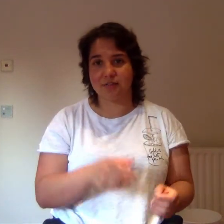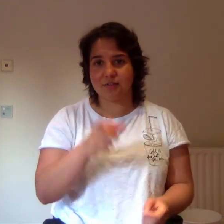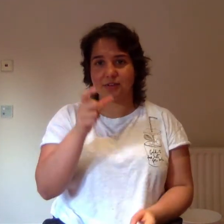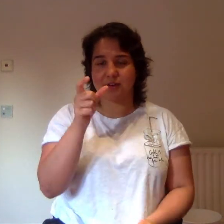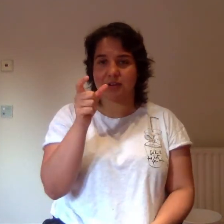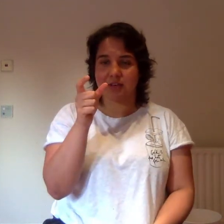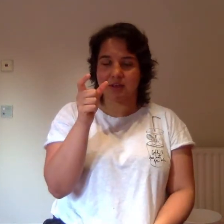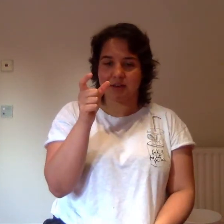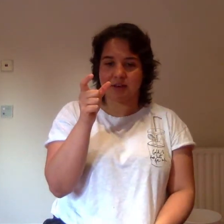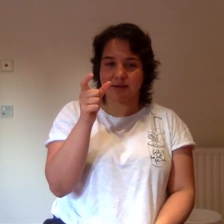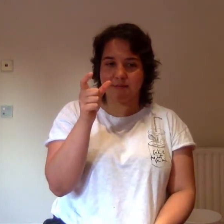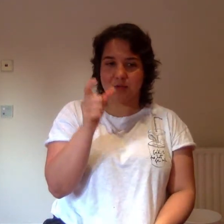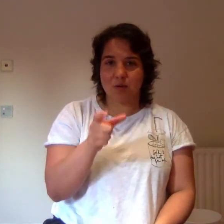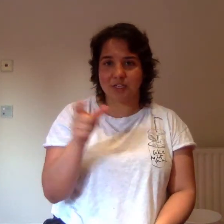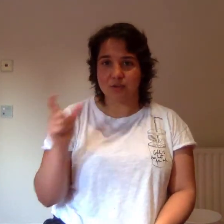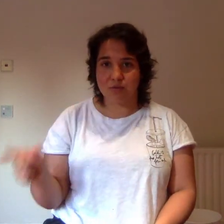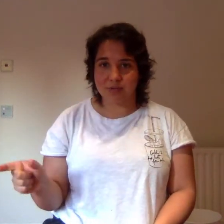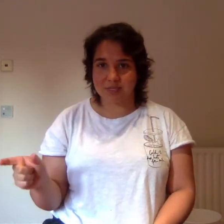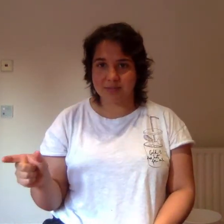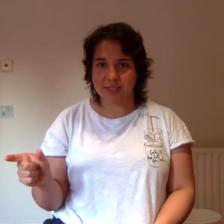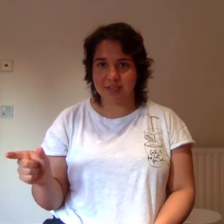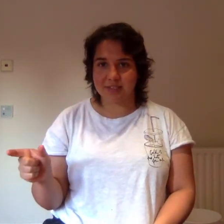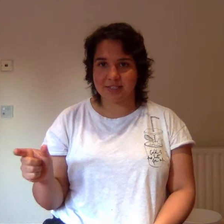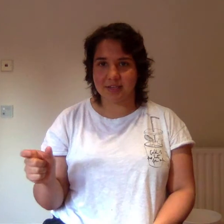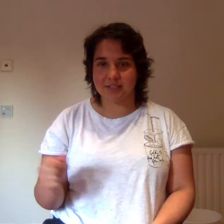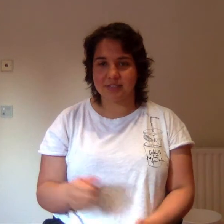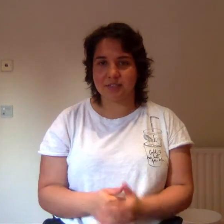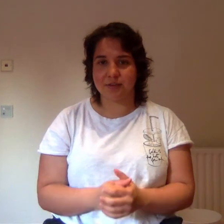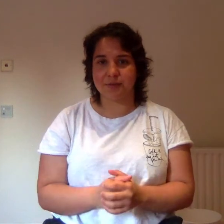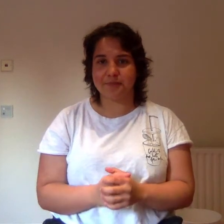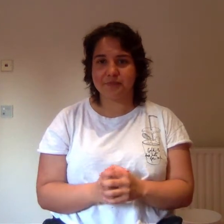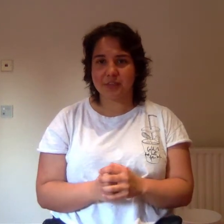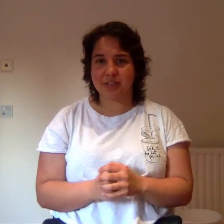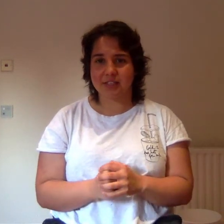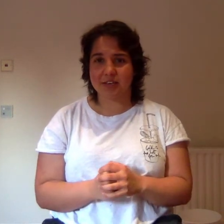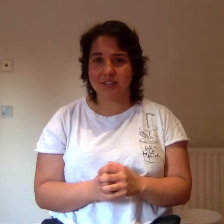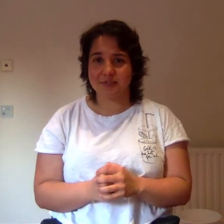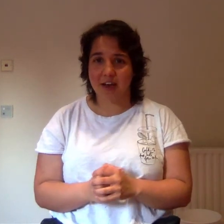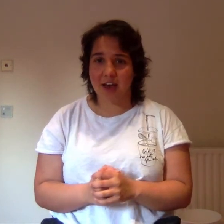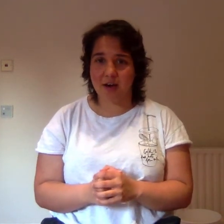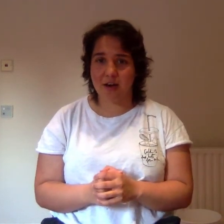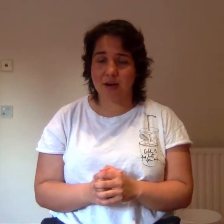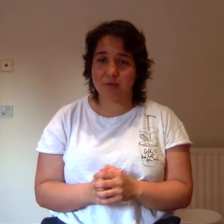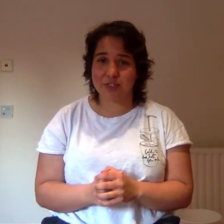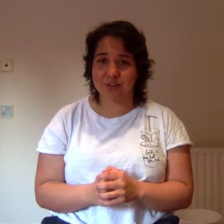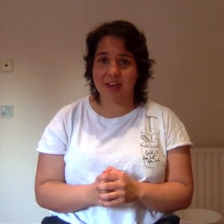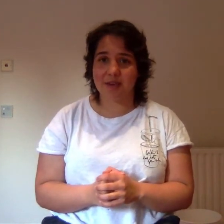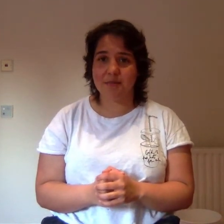the question always comes at the end of the sentence. So the signs for how what's your name